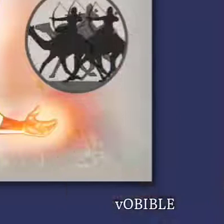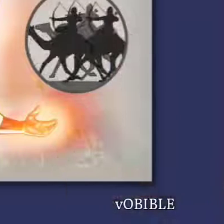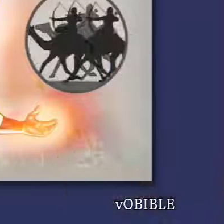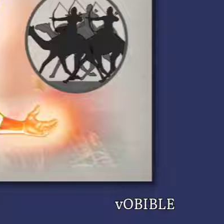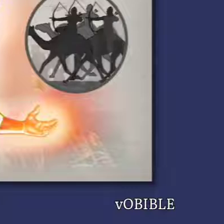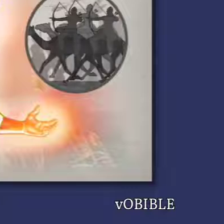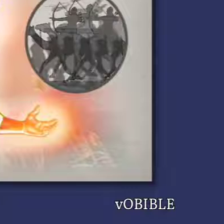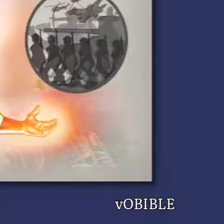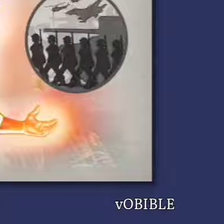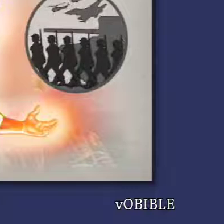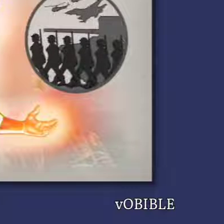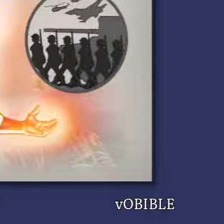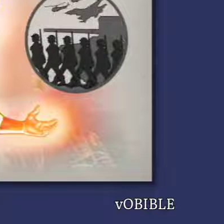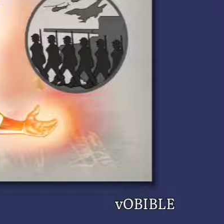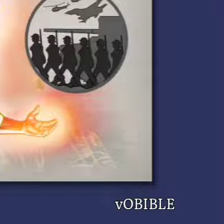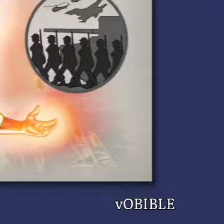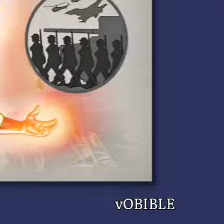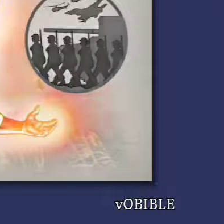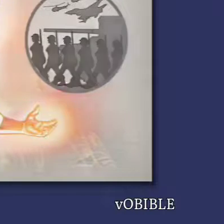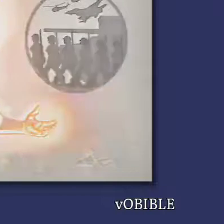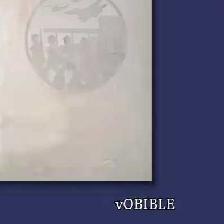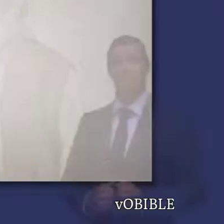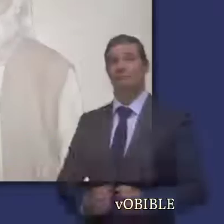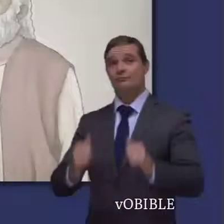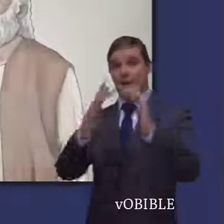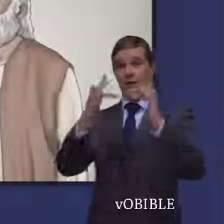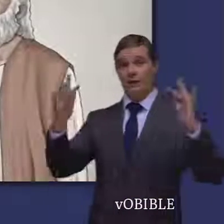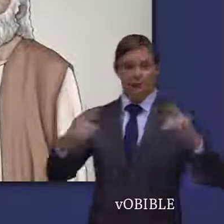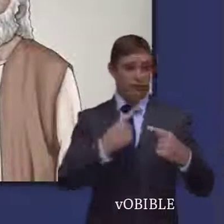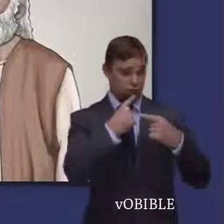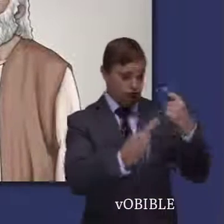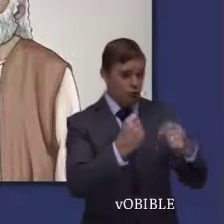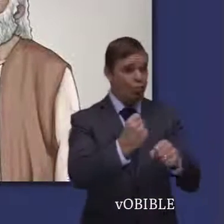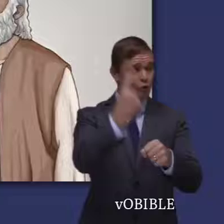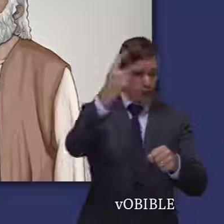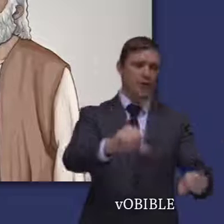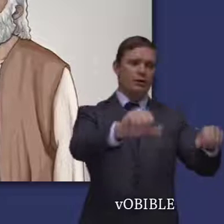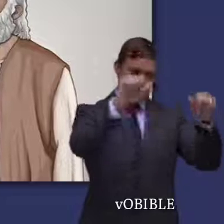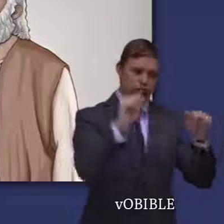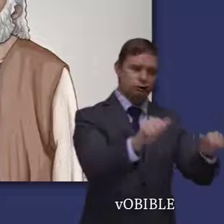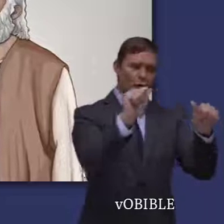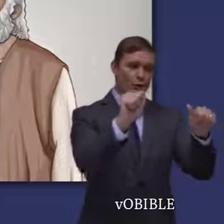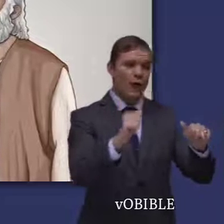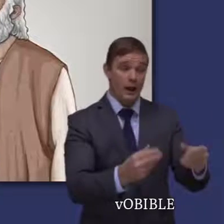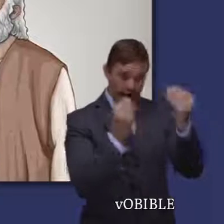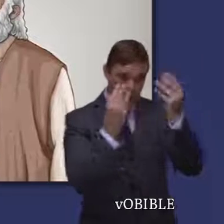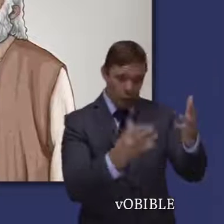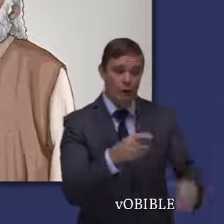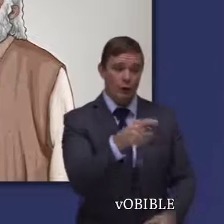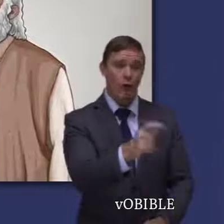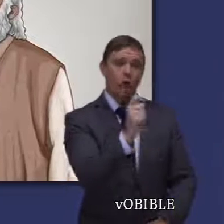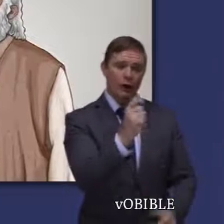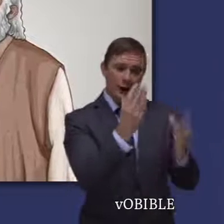would extend to the final part of the days. The angel reassures Daniel of God's approval and tells him